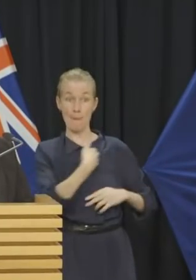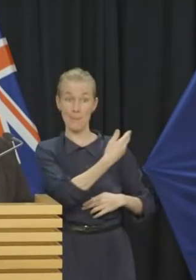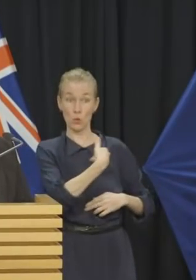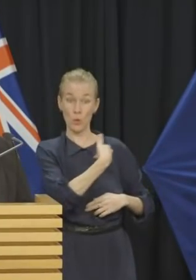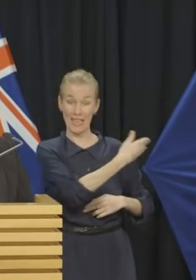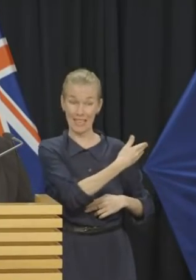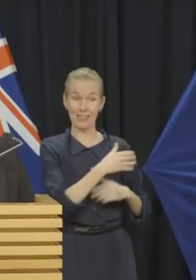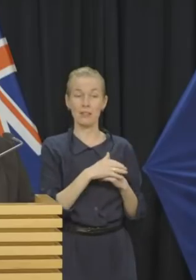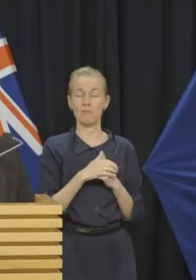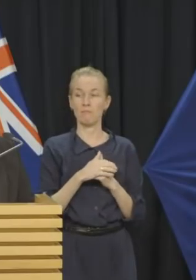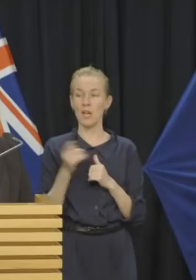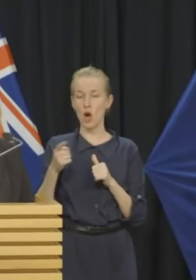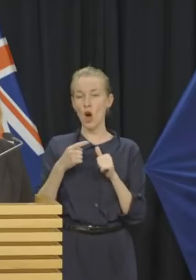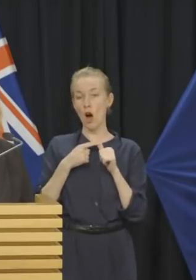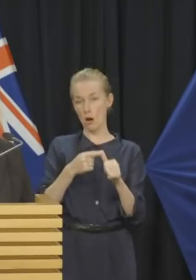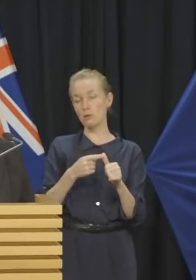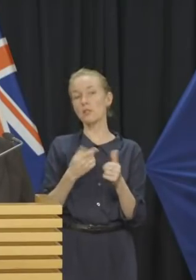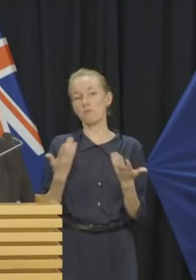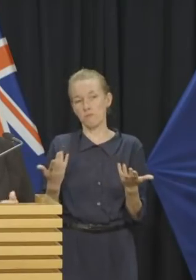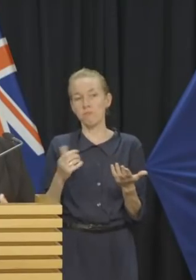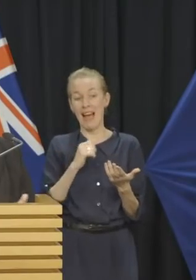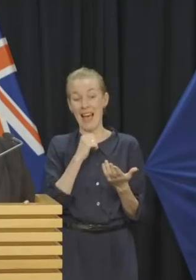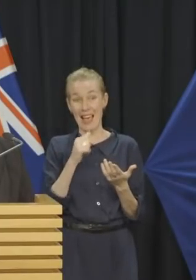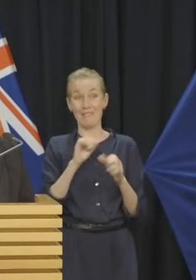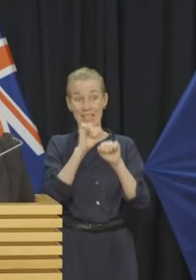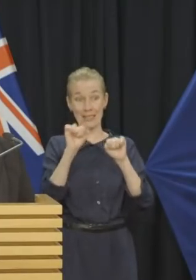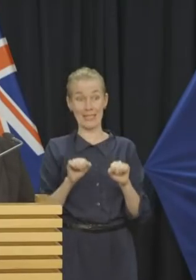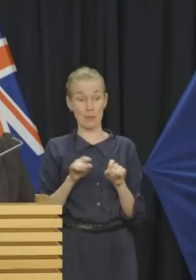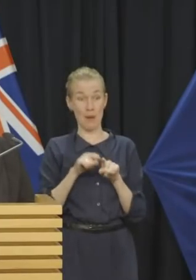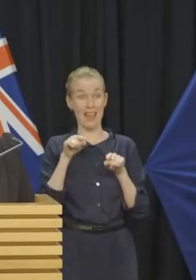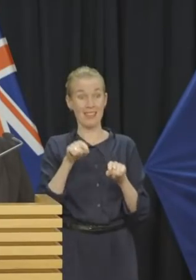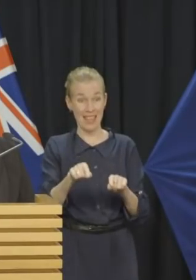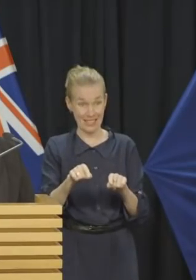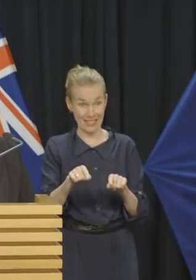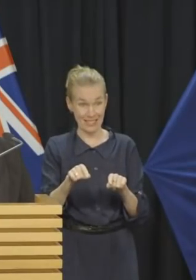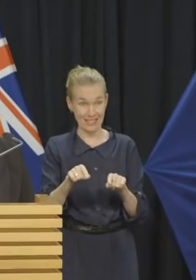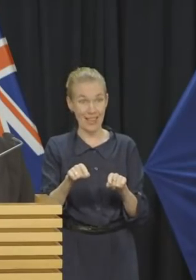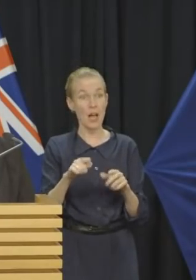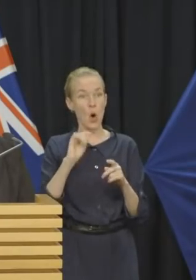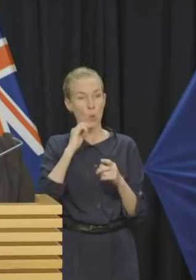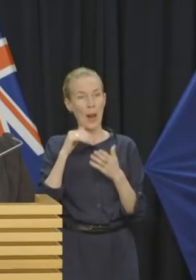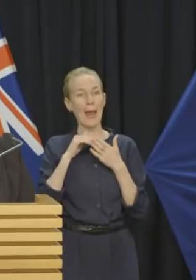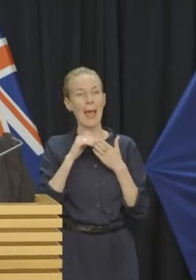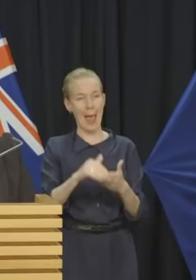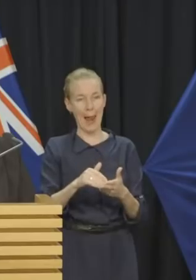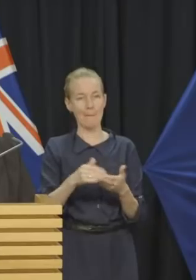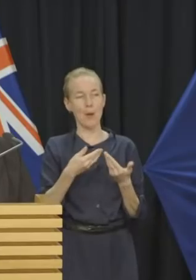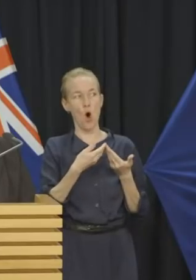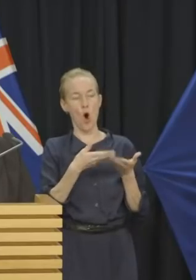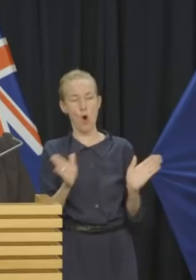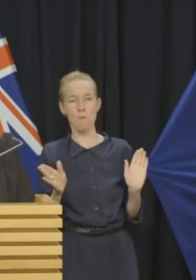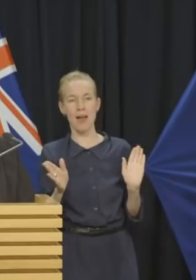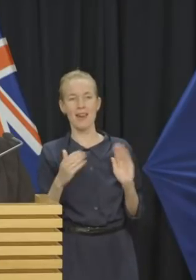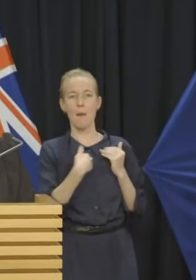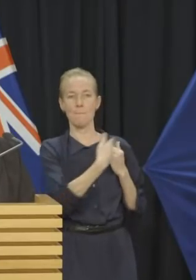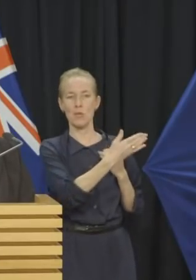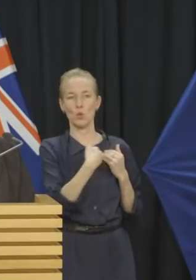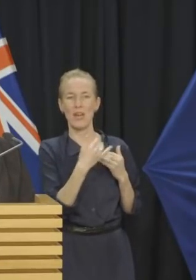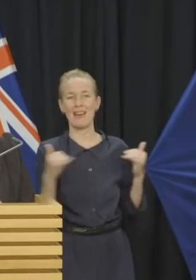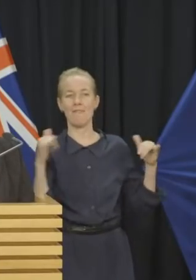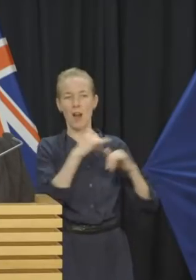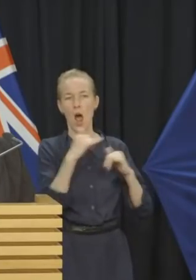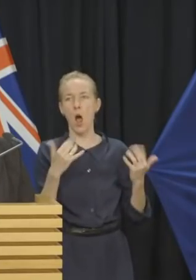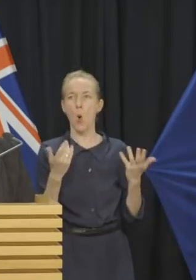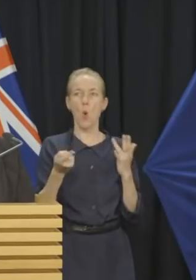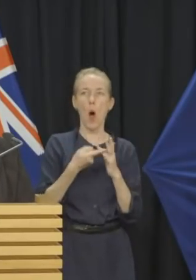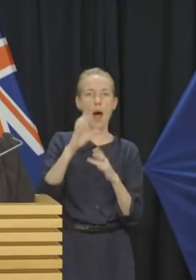system a whole lot simpler in terms of managed isolation more broadly. But I think that what we have given a commitment to, that